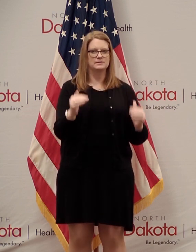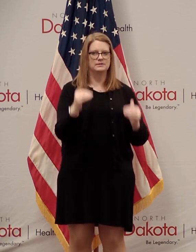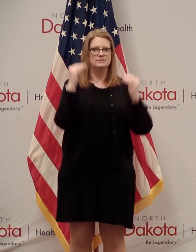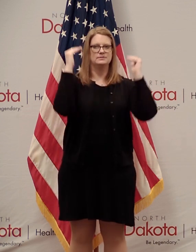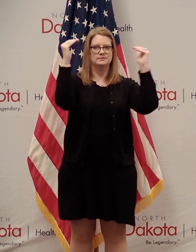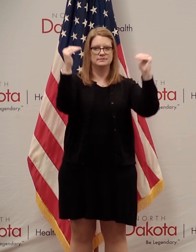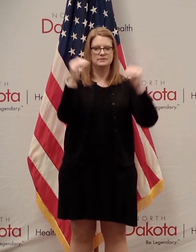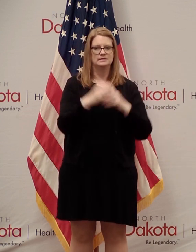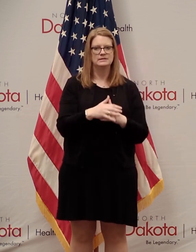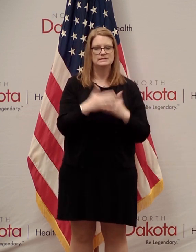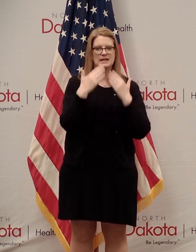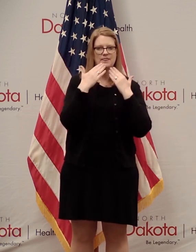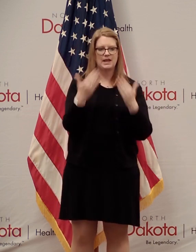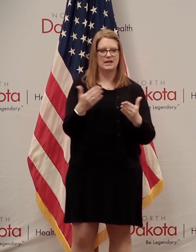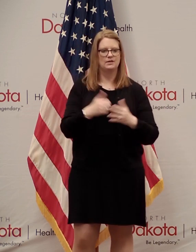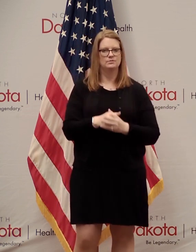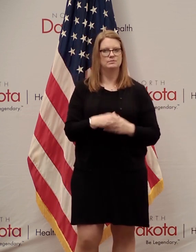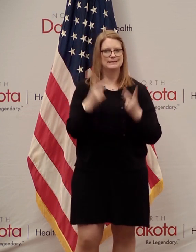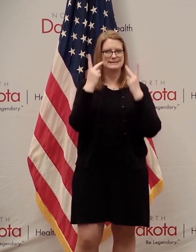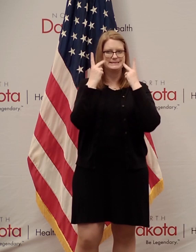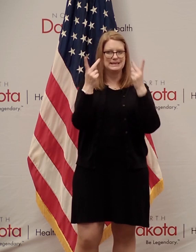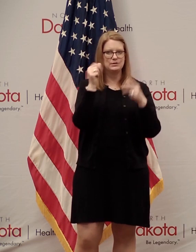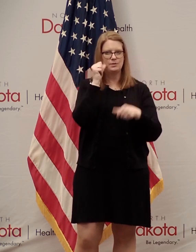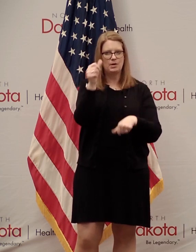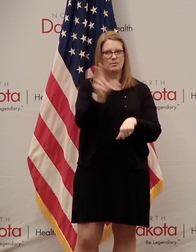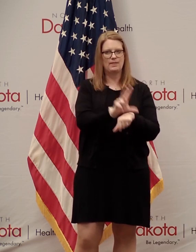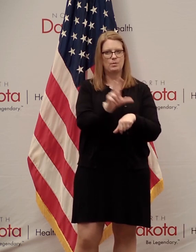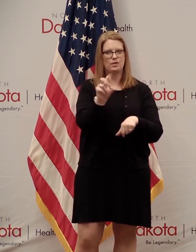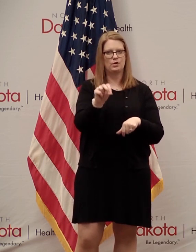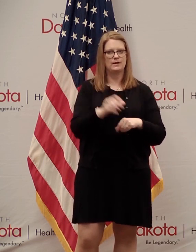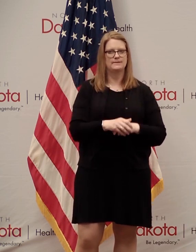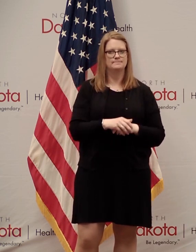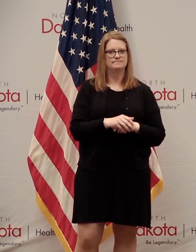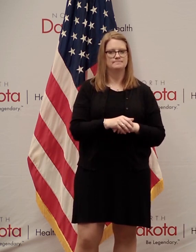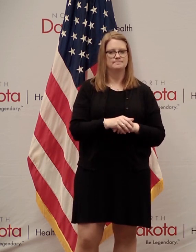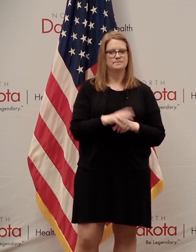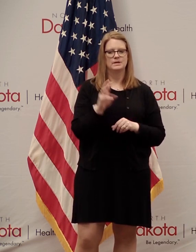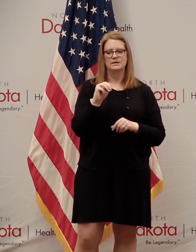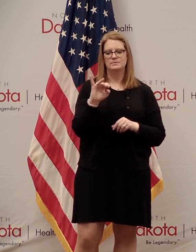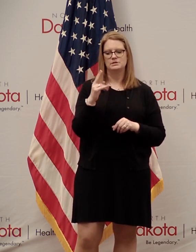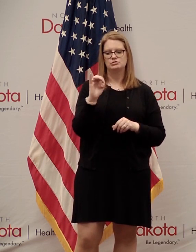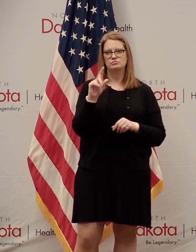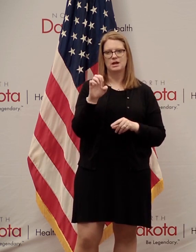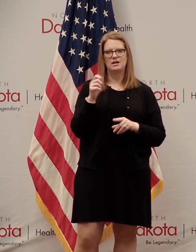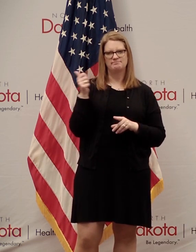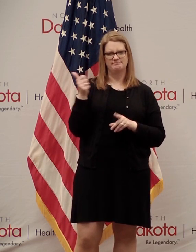thank you for that. And again, we'll see you tomorrow at 3:30. And Michelle's going to be